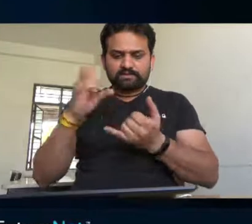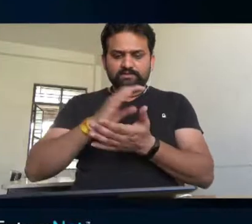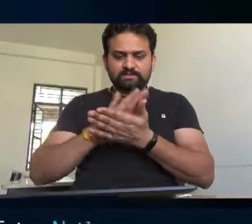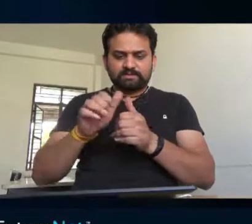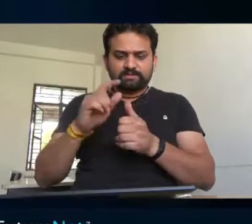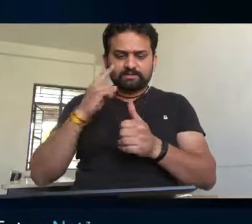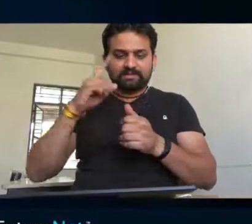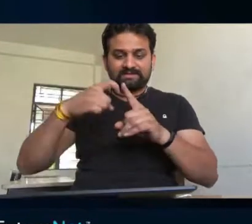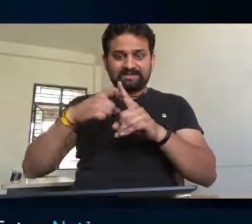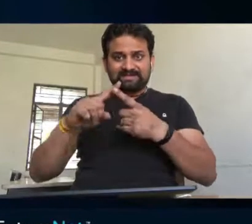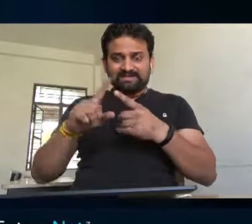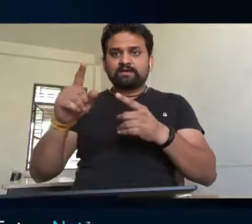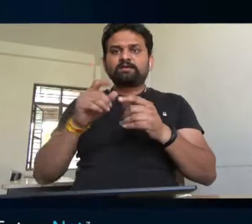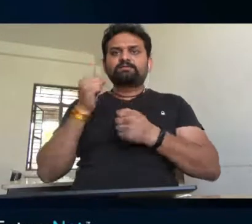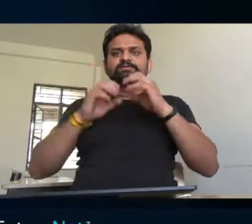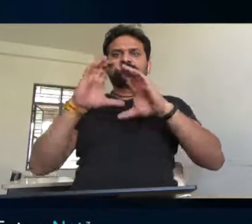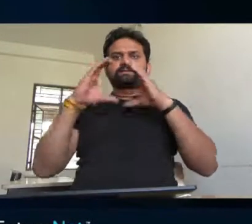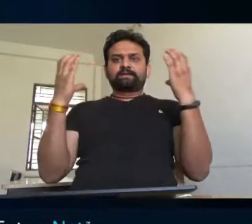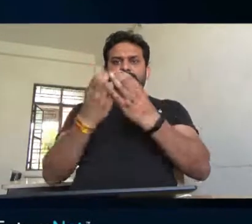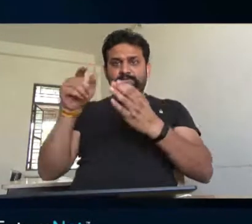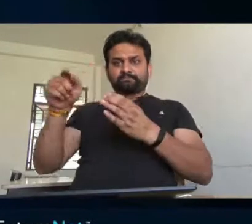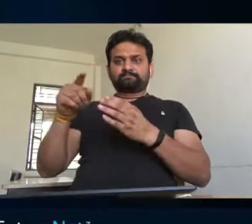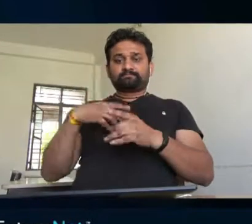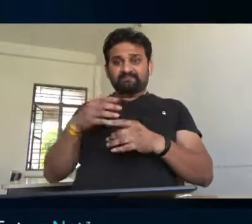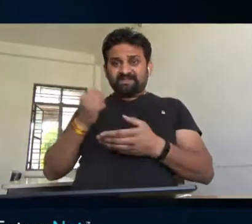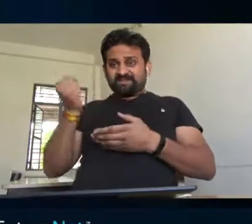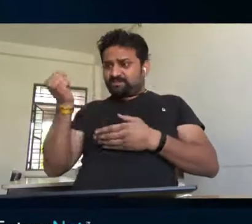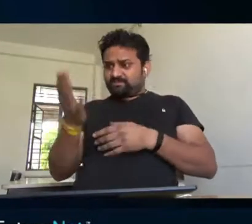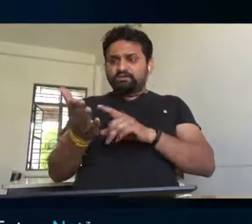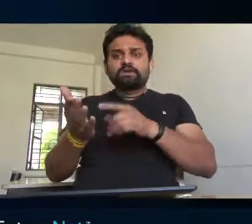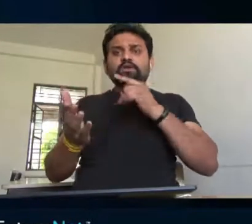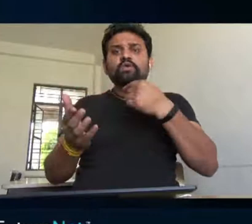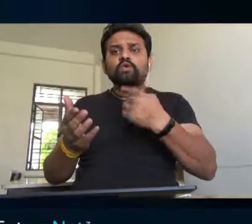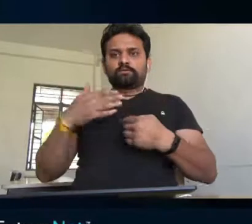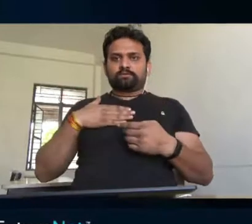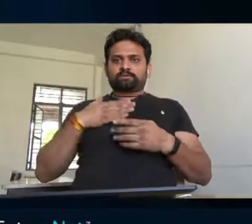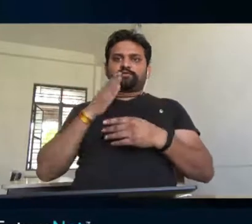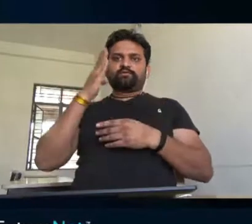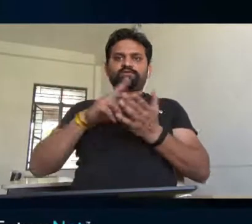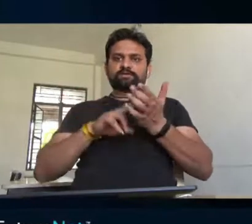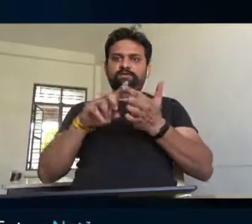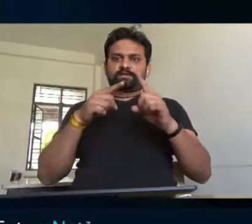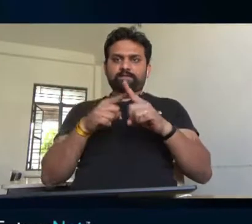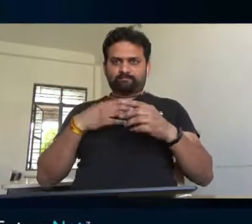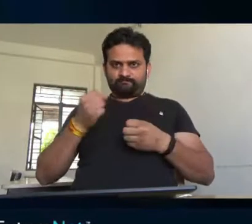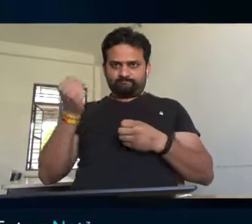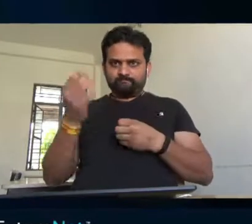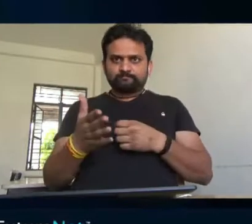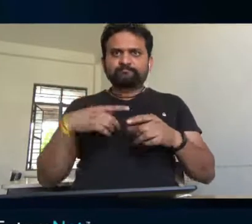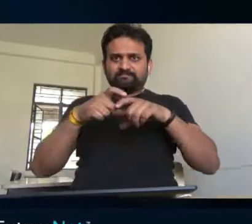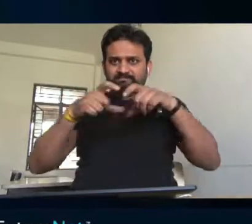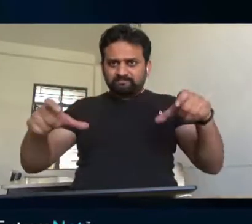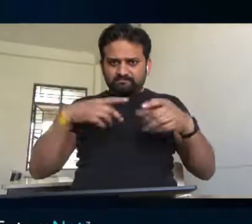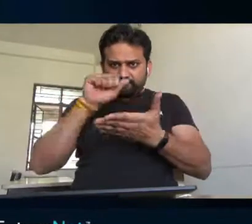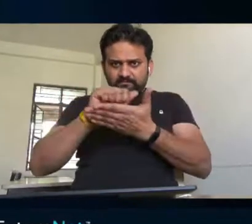for a special player. They make a goodbye game. And this goodbye game will be in the Schalke Arena, which is the second biggest stadium